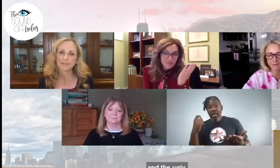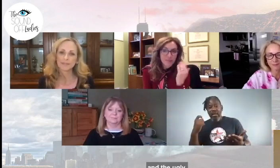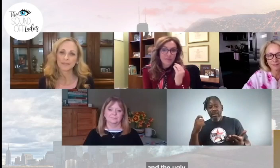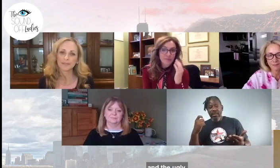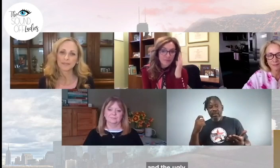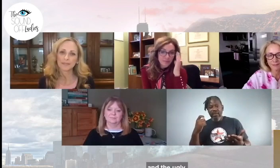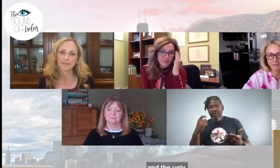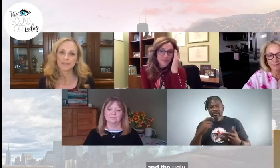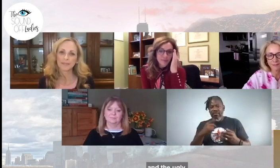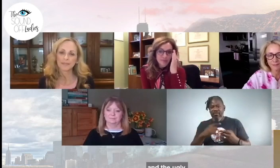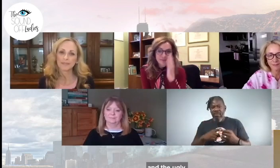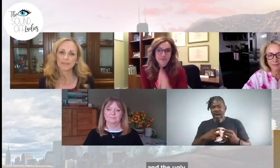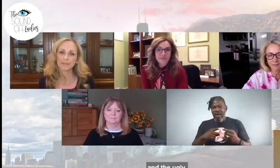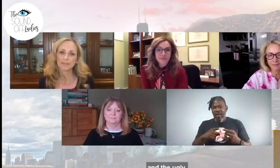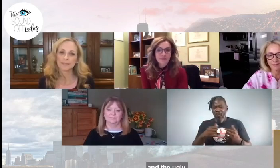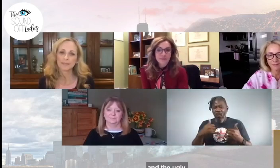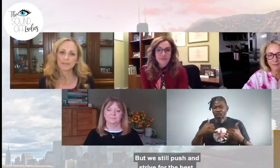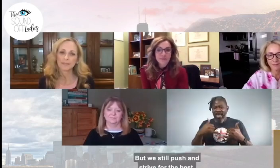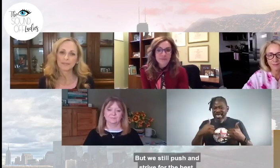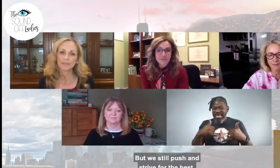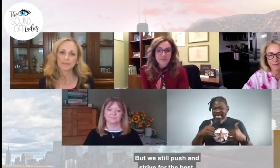The good, the bad, and the ugly.